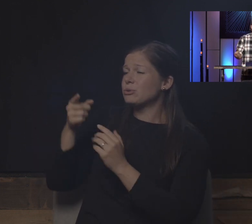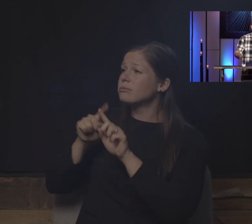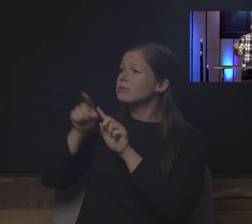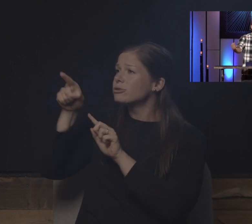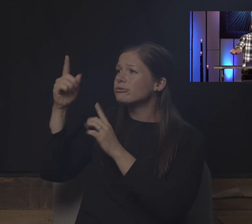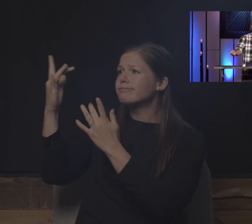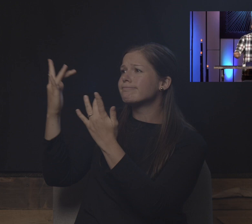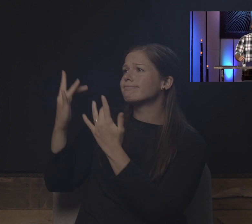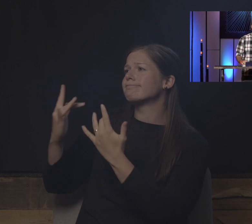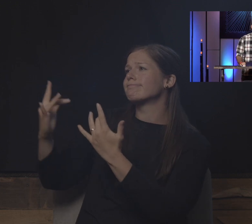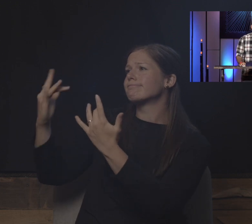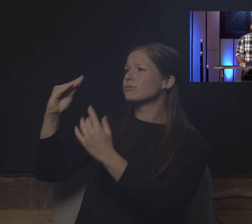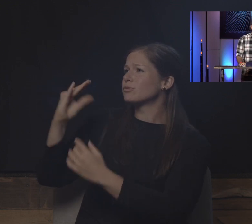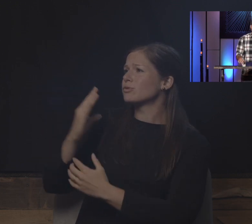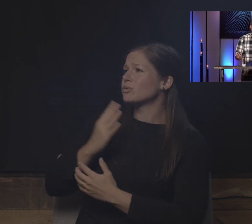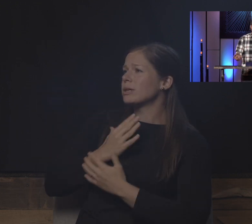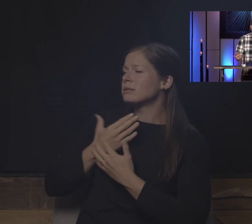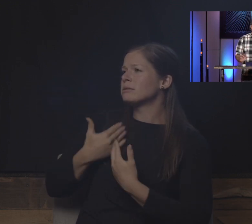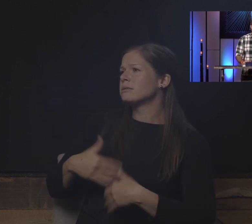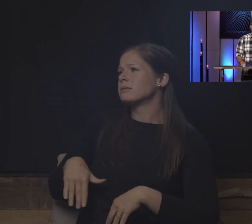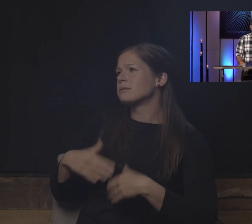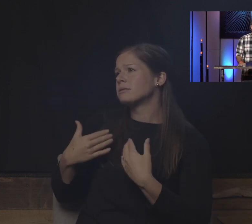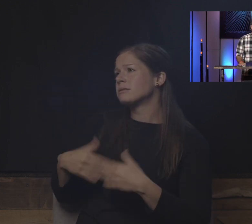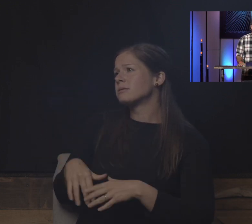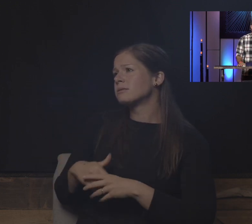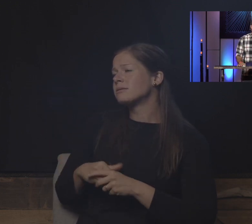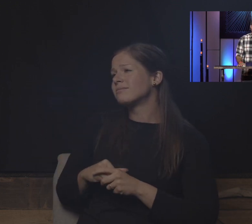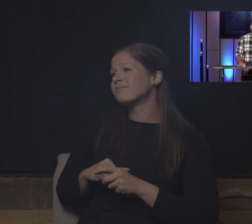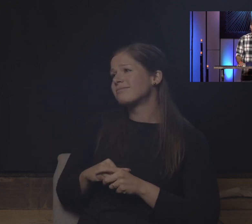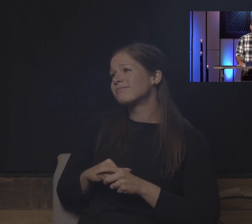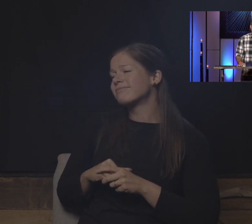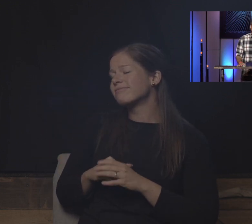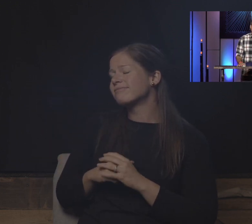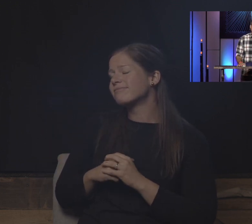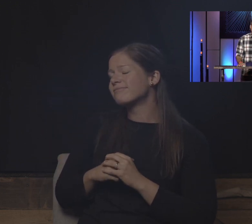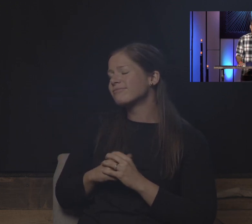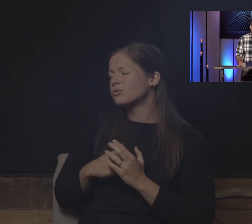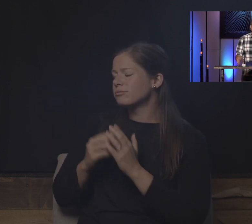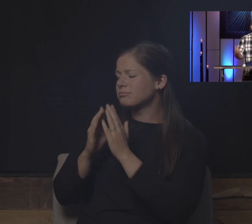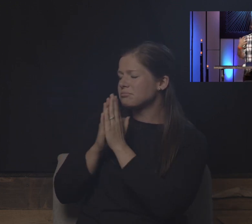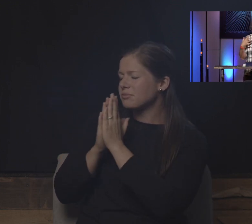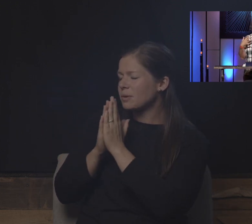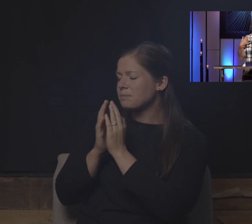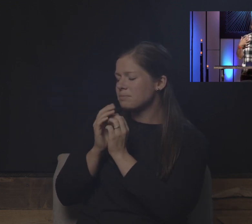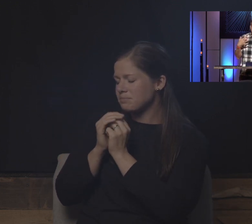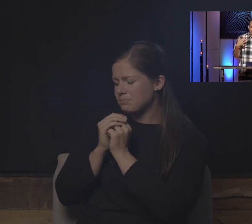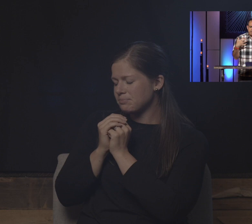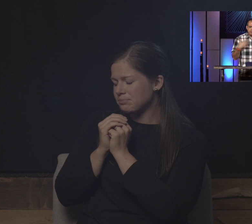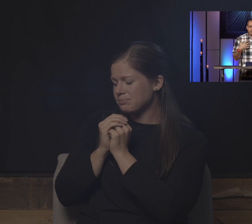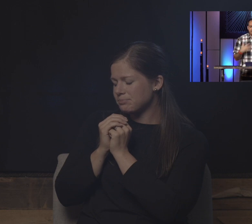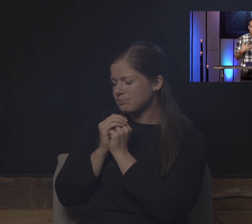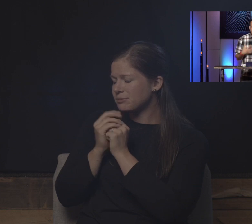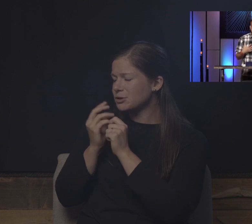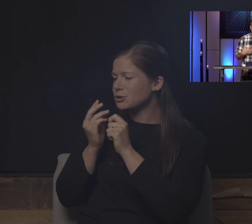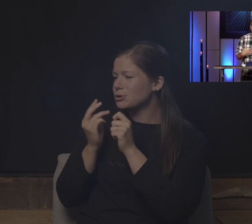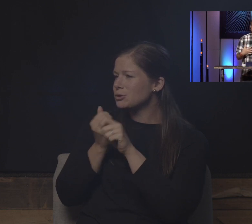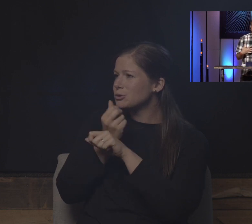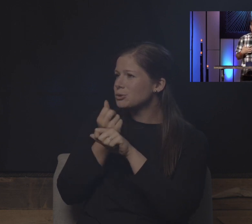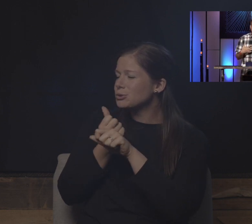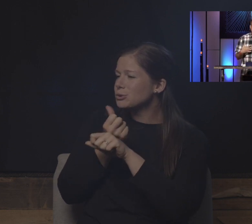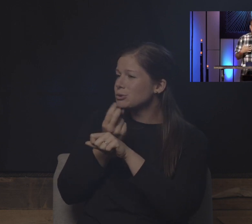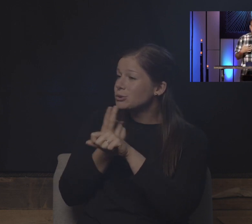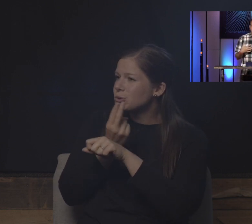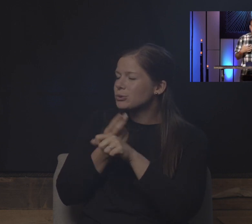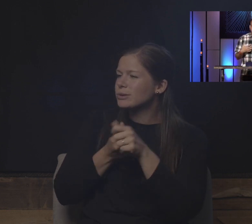probably did that through somebody who showed us mercy and grace. And so I pray that you would use each of